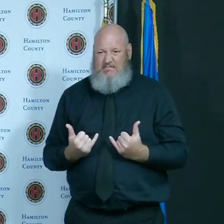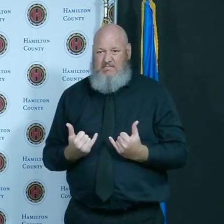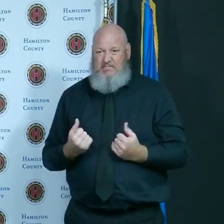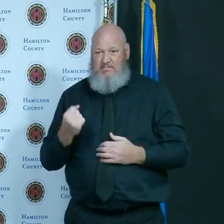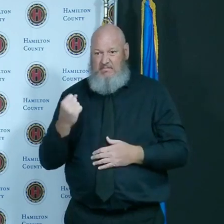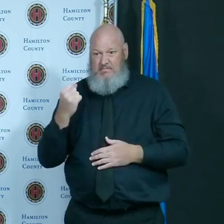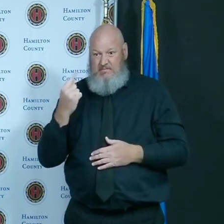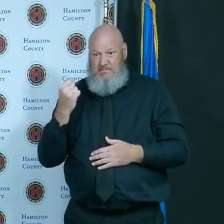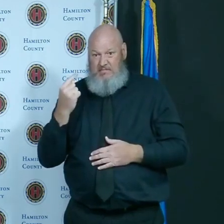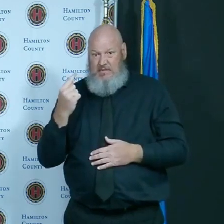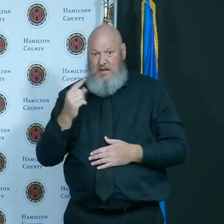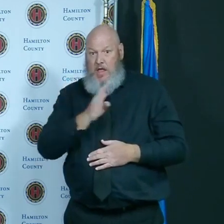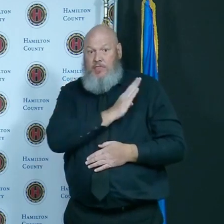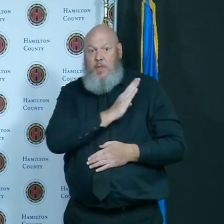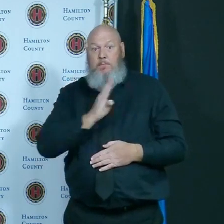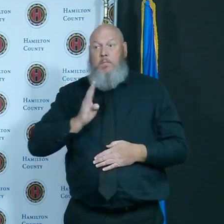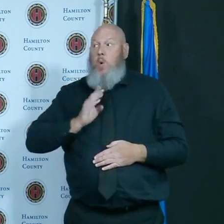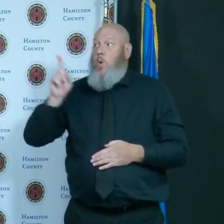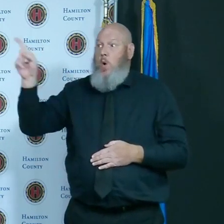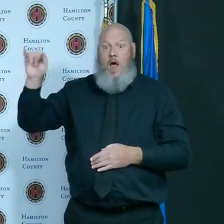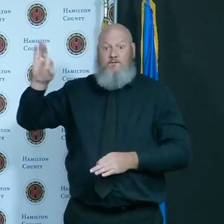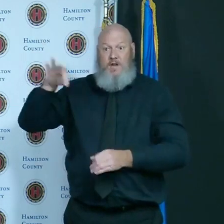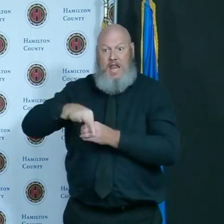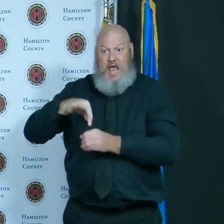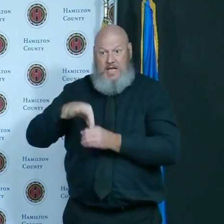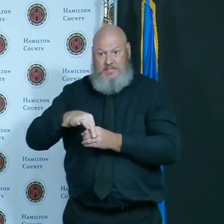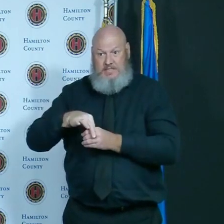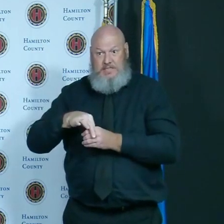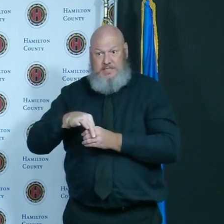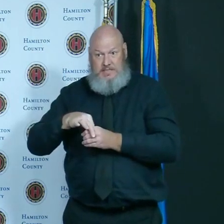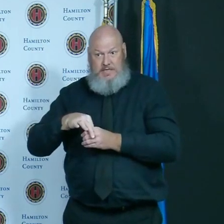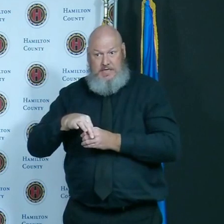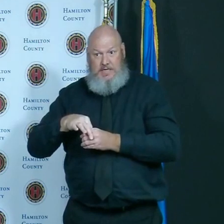25th. That's next Saturday.